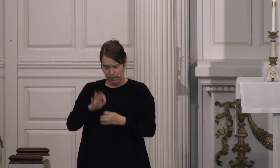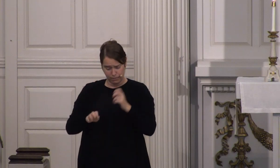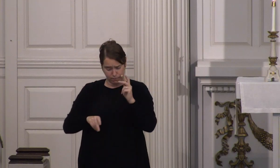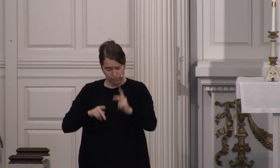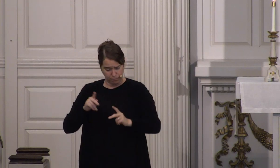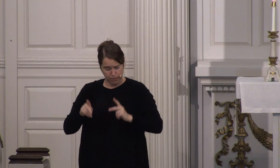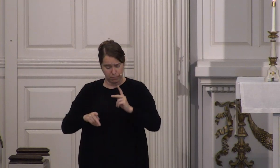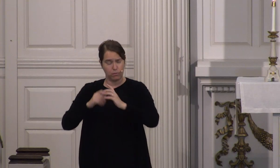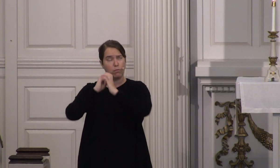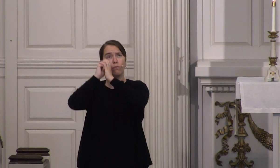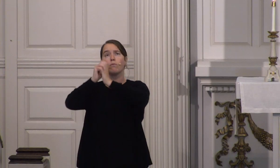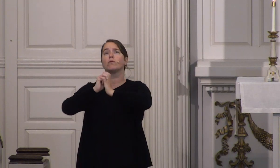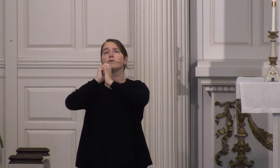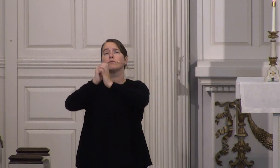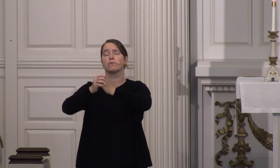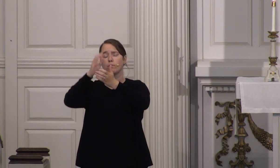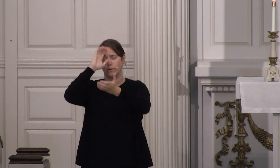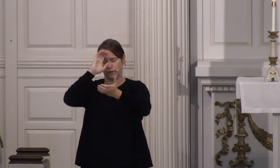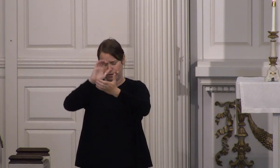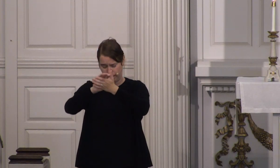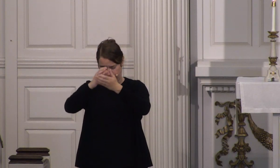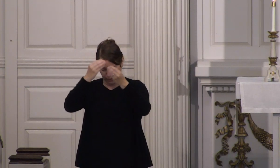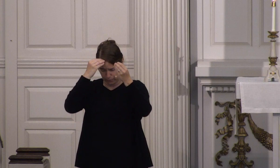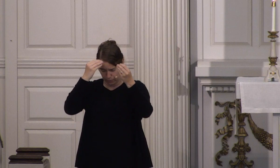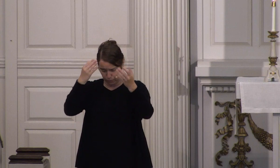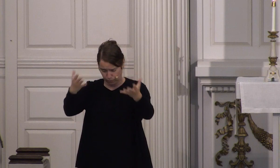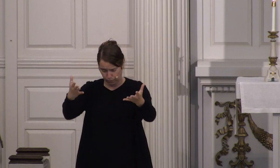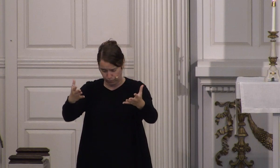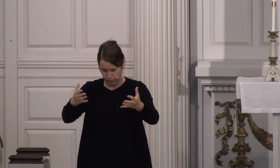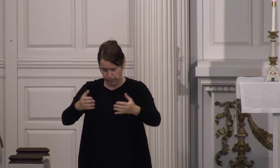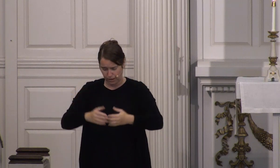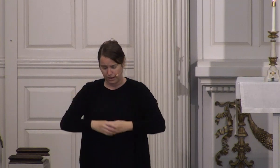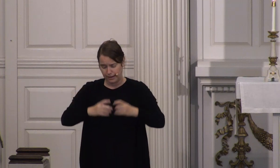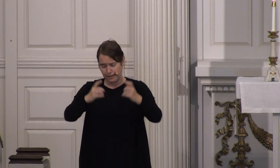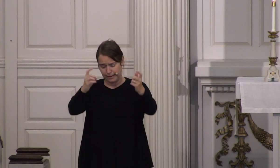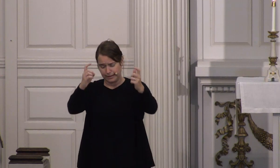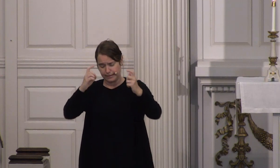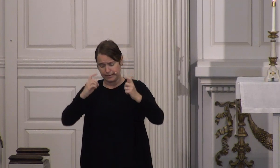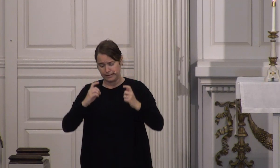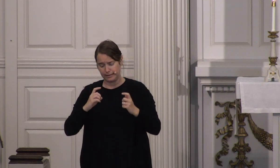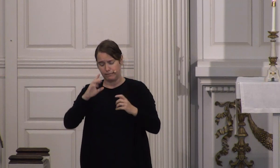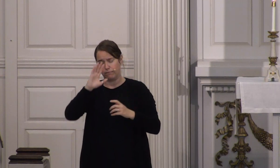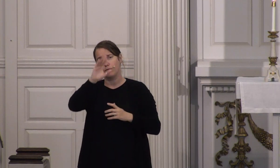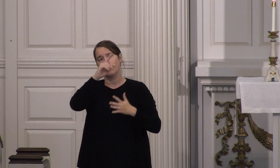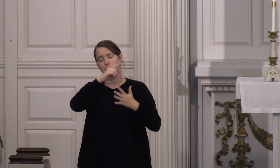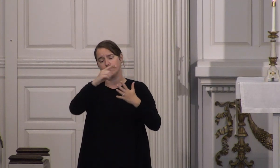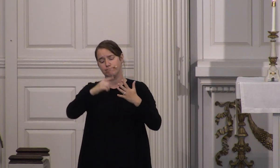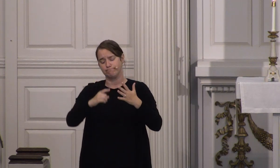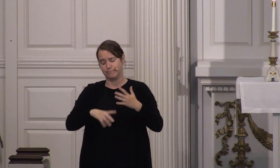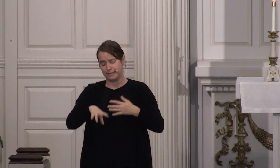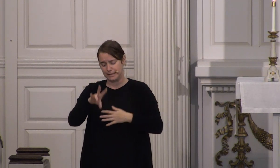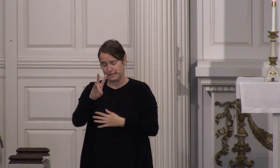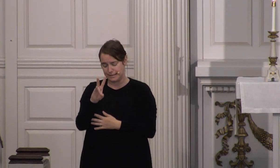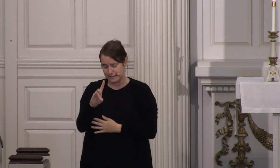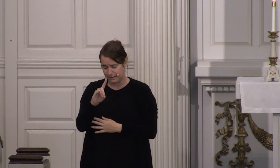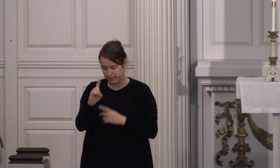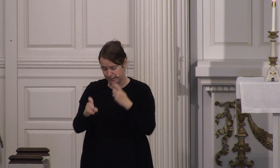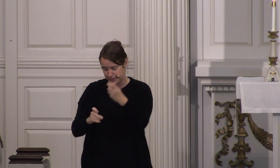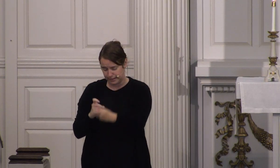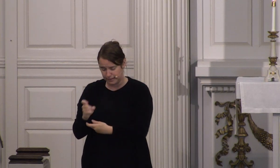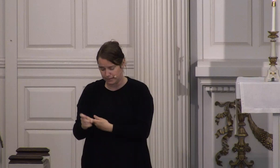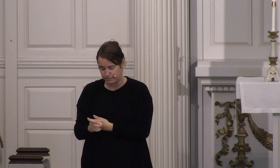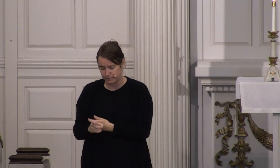adore and confess you evermore. In your sevenfold gift